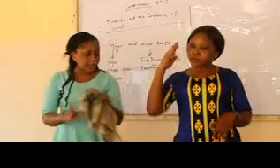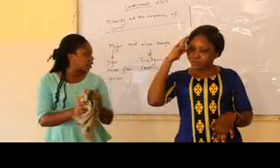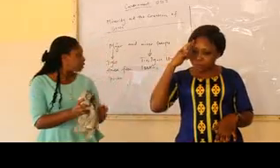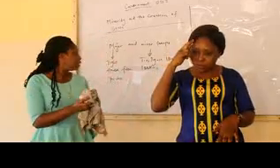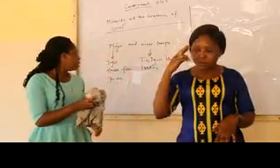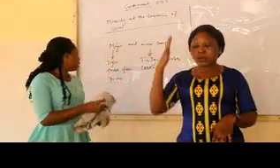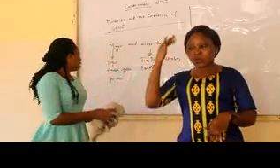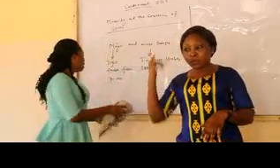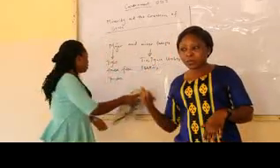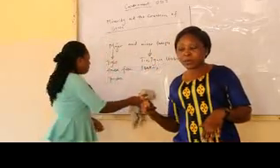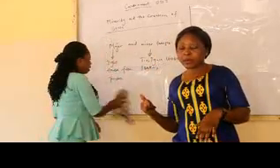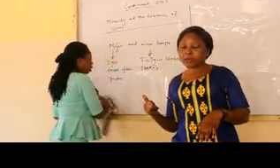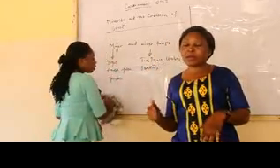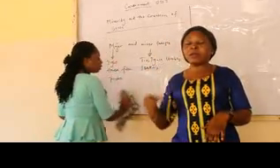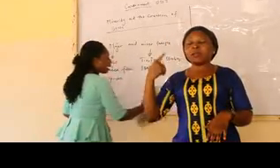why